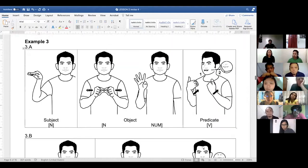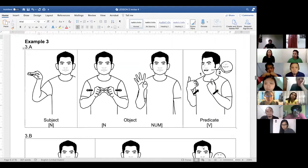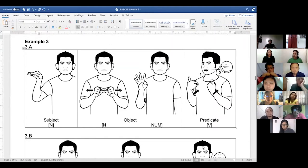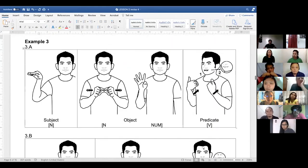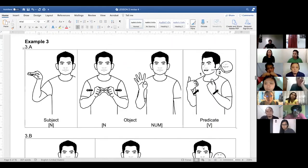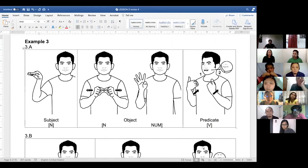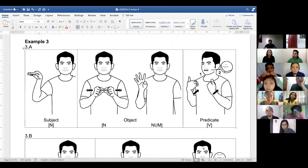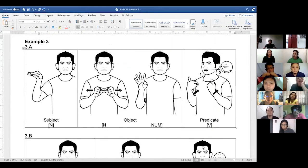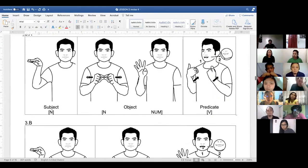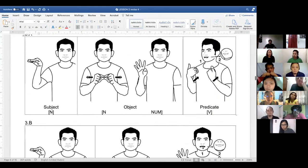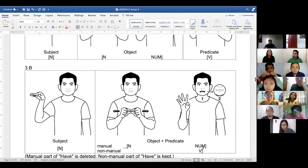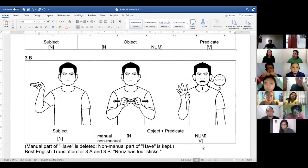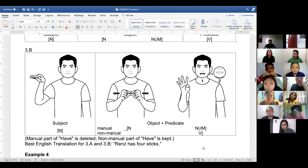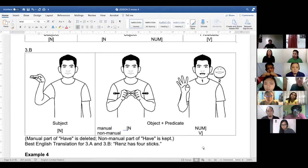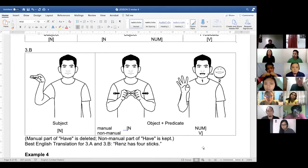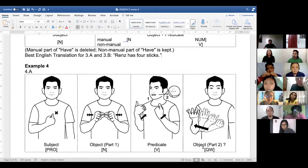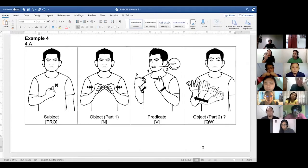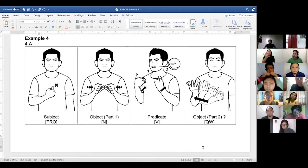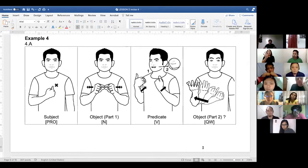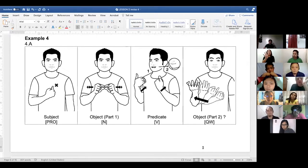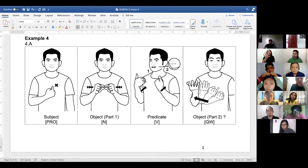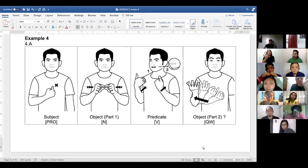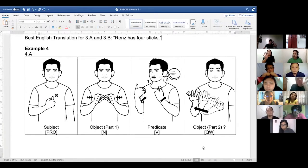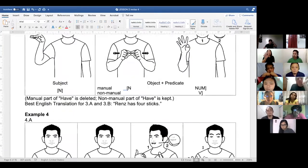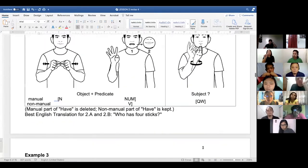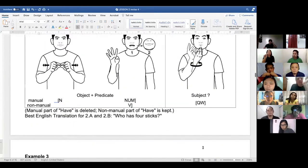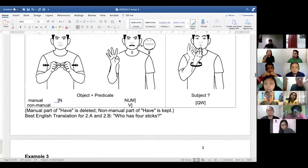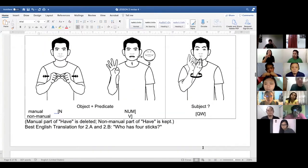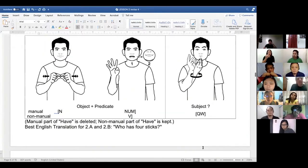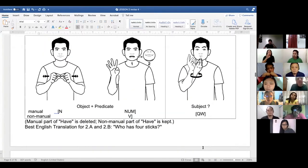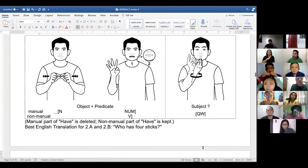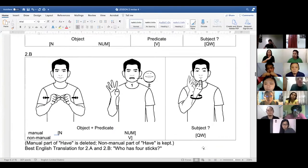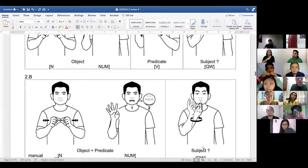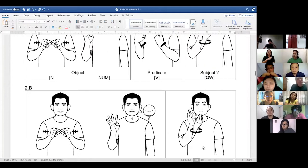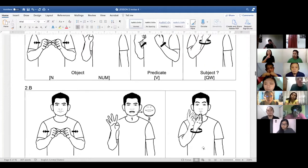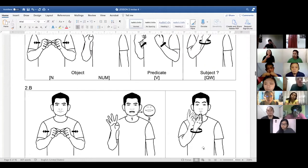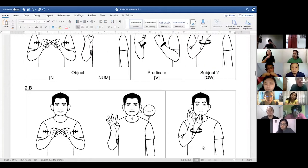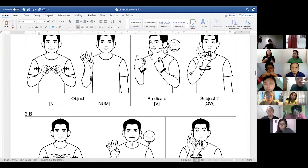So 4A should be okay, but 4B needs to be changed.